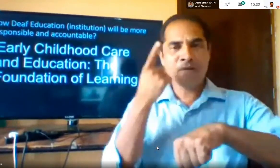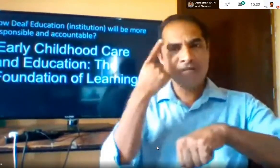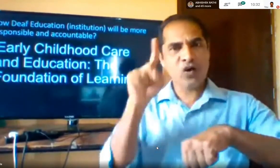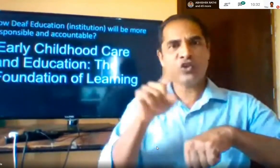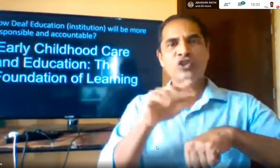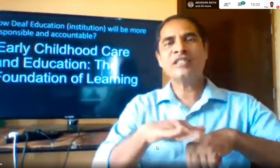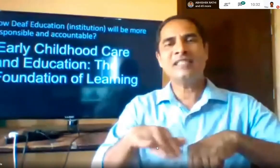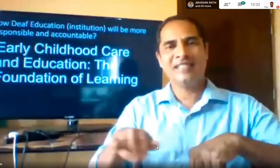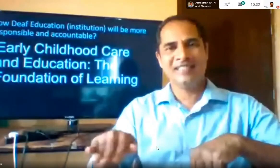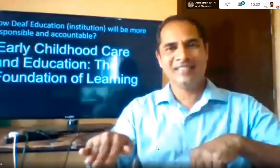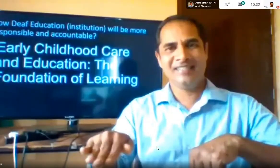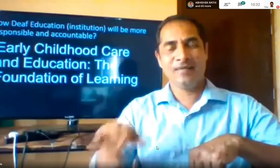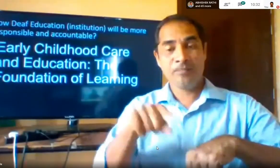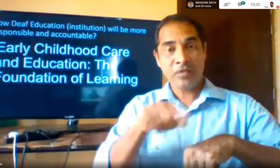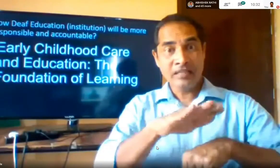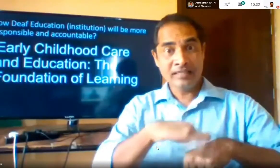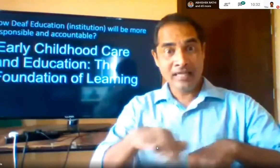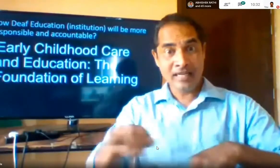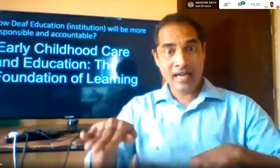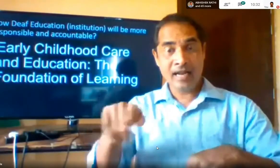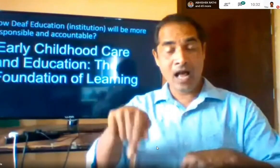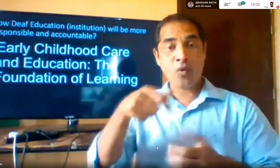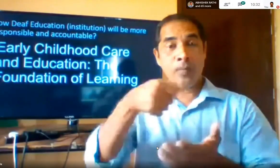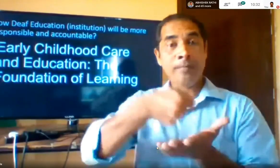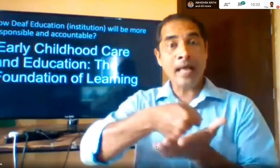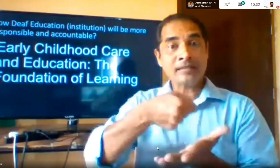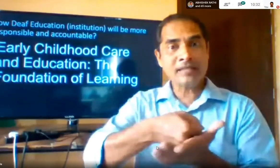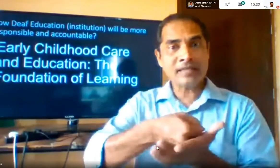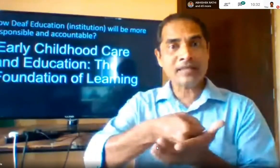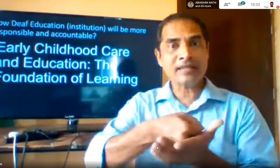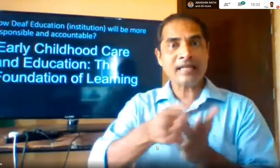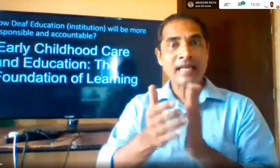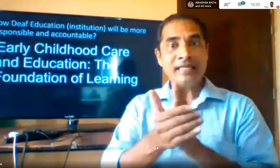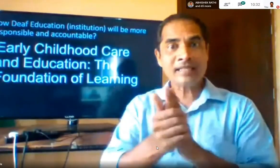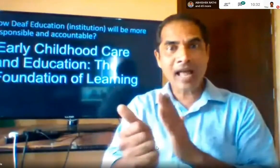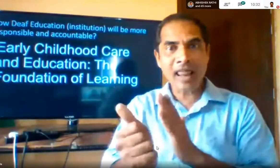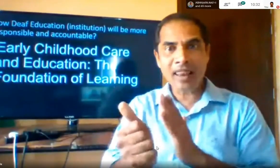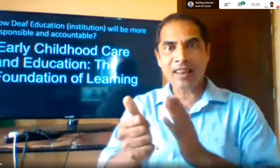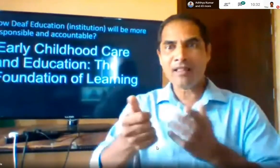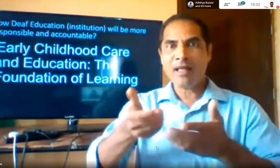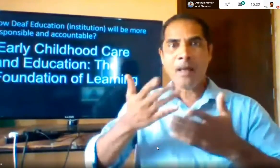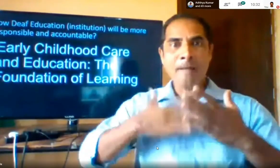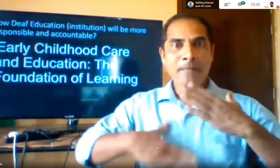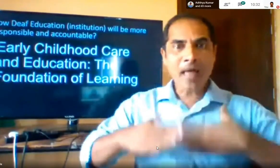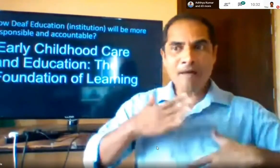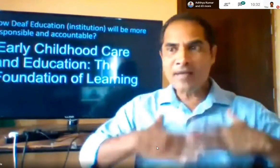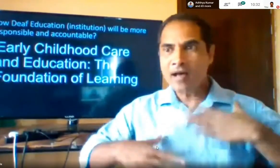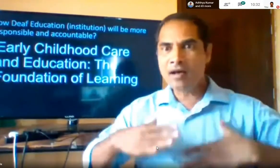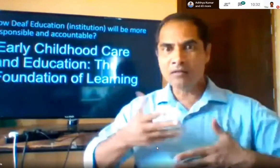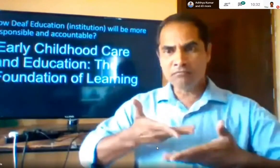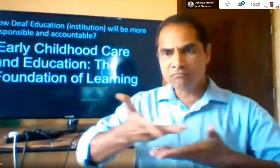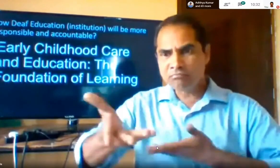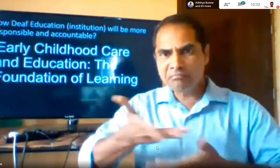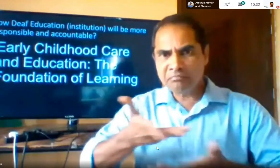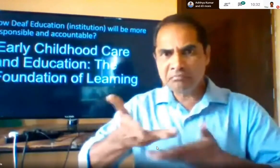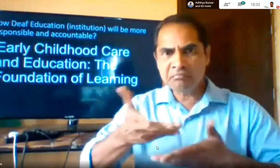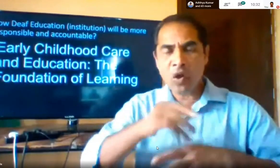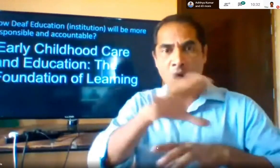This is really important, but time for children. They can learn the basic skills.